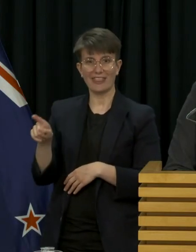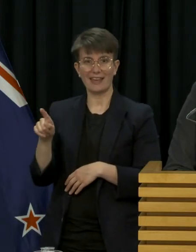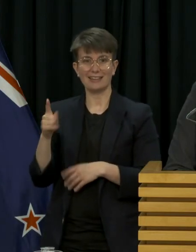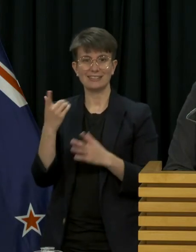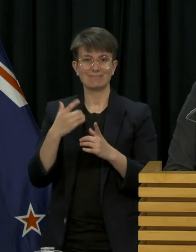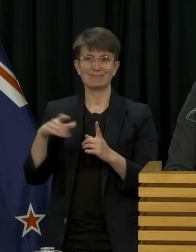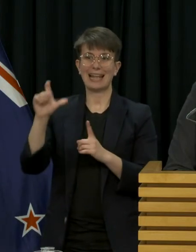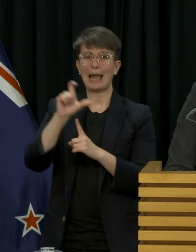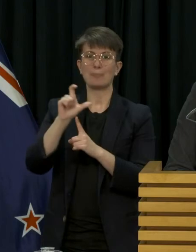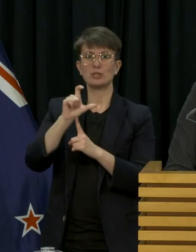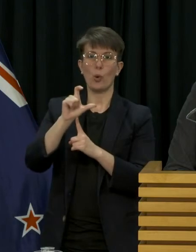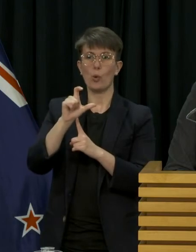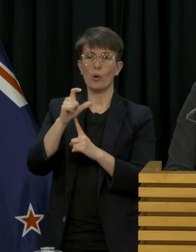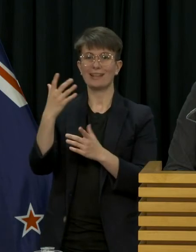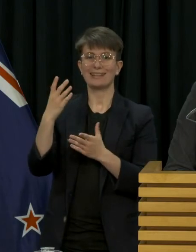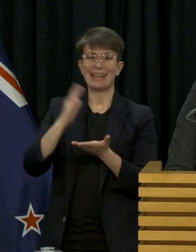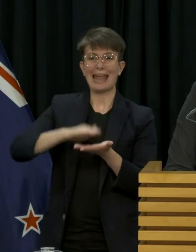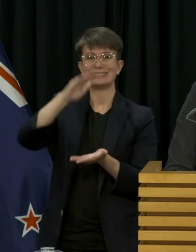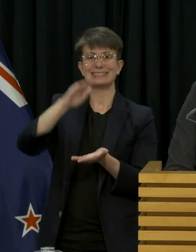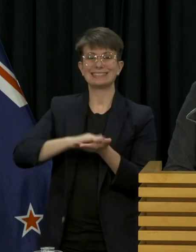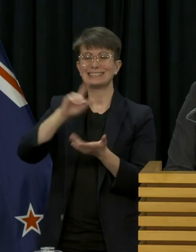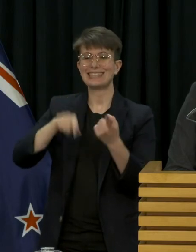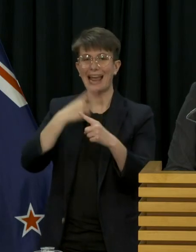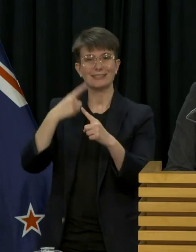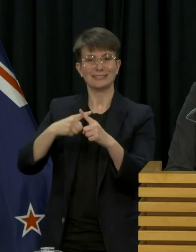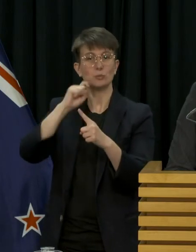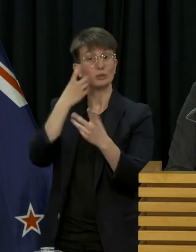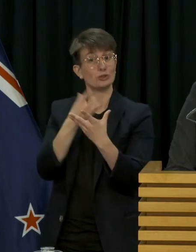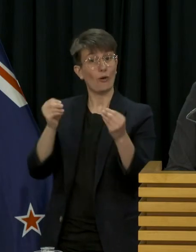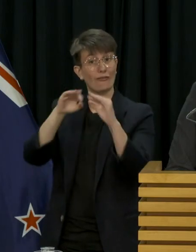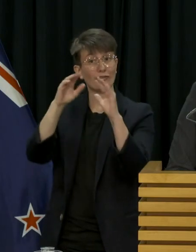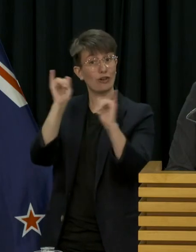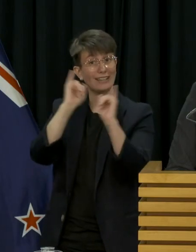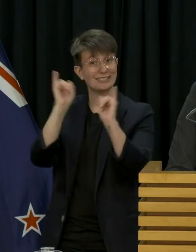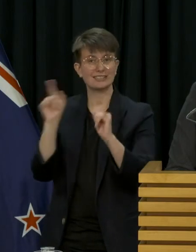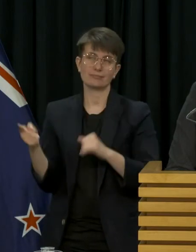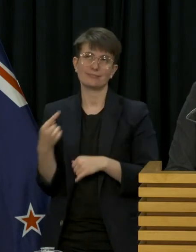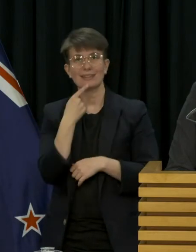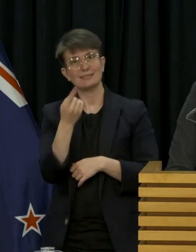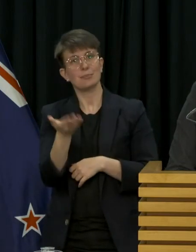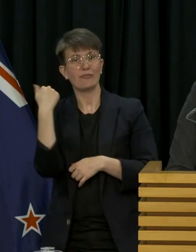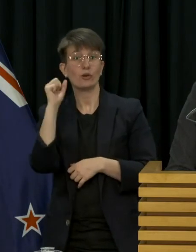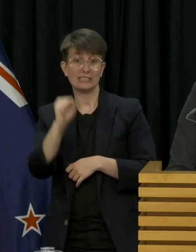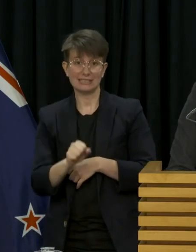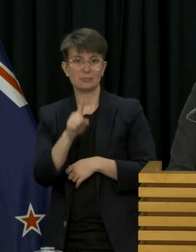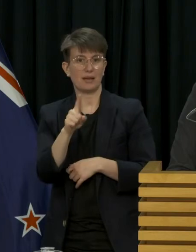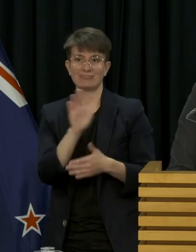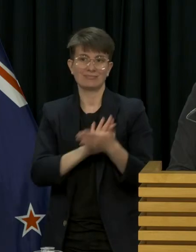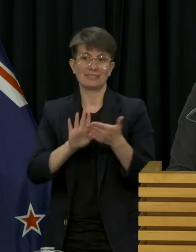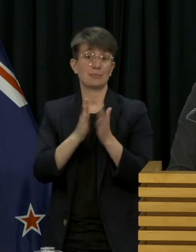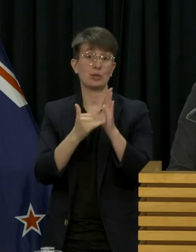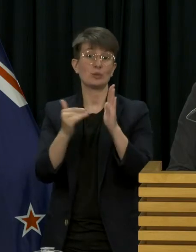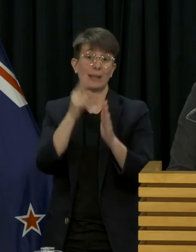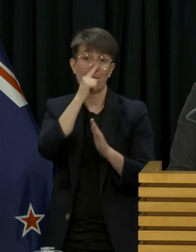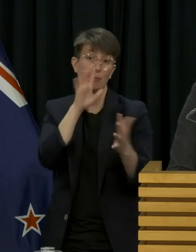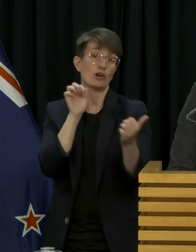course, I didn't necessarily have the rest of New Zealand in agreement with me on that. Doesn't mean there aren't levers that we won't keep pulling or looking to